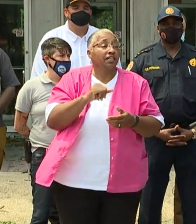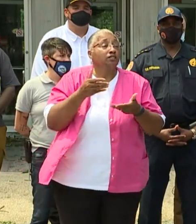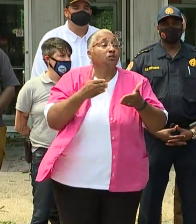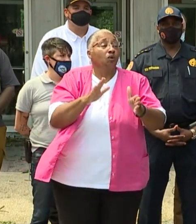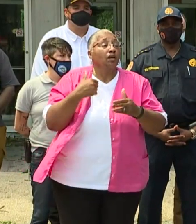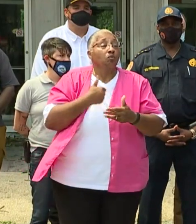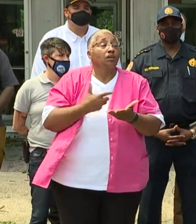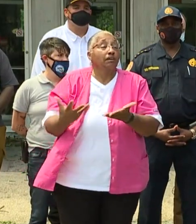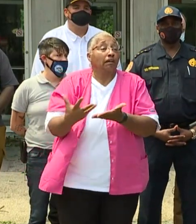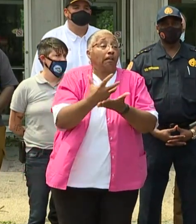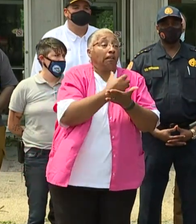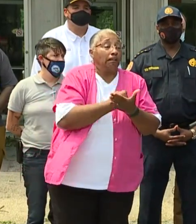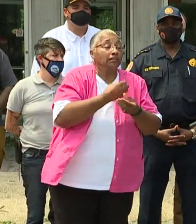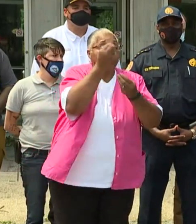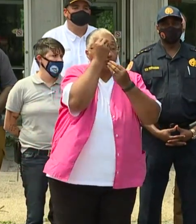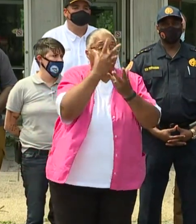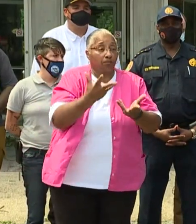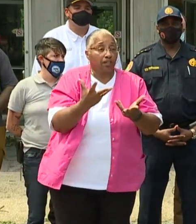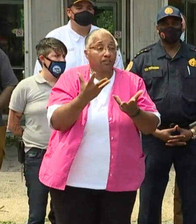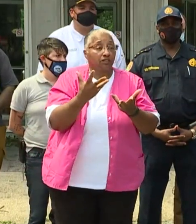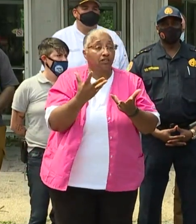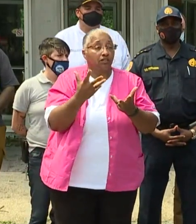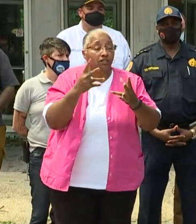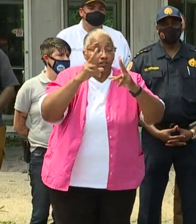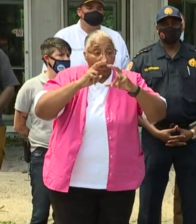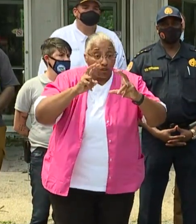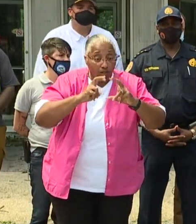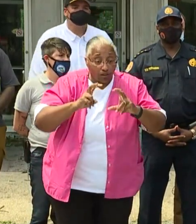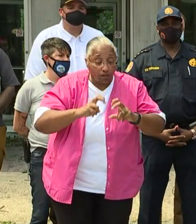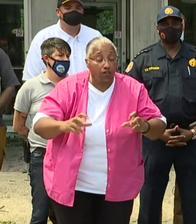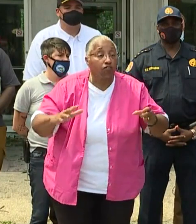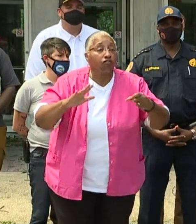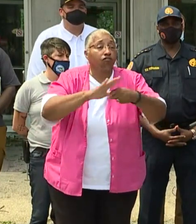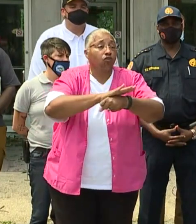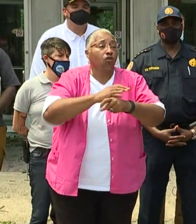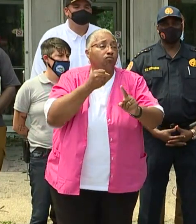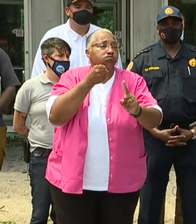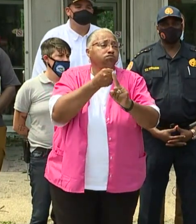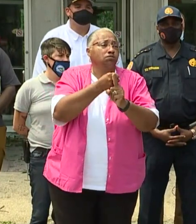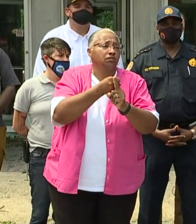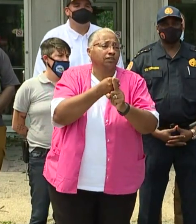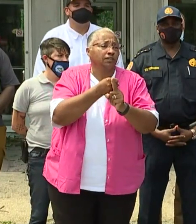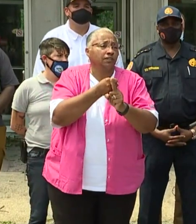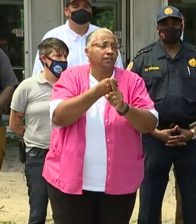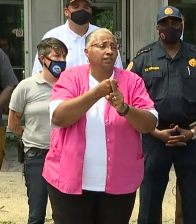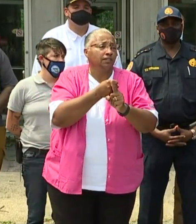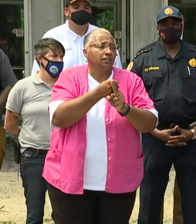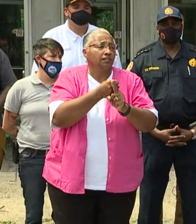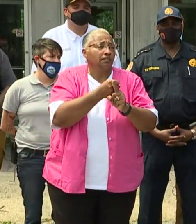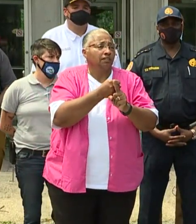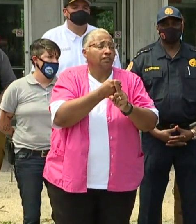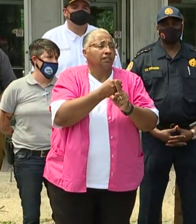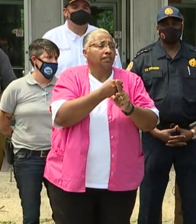relates to the full extent of the impacts to the city of New Orleans, again, block by